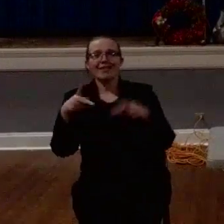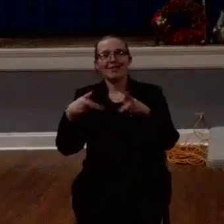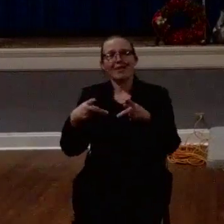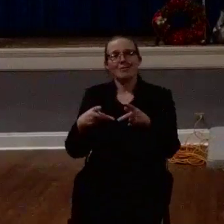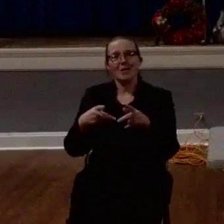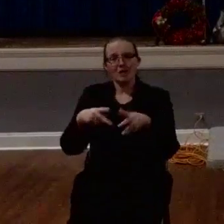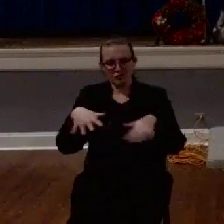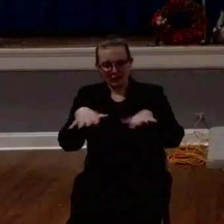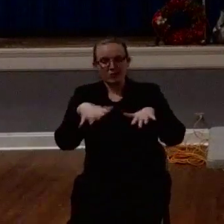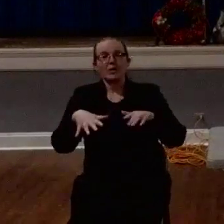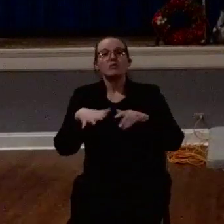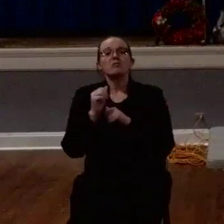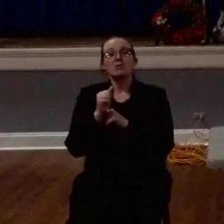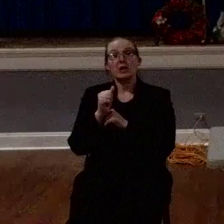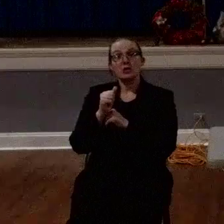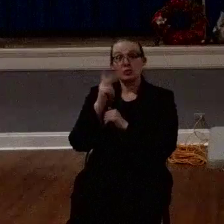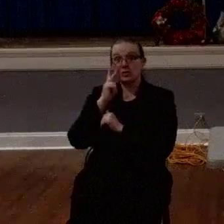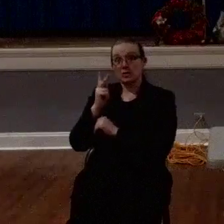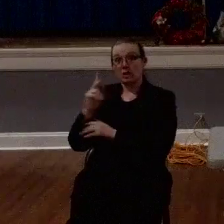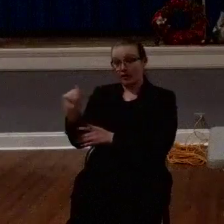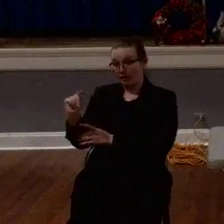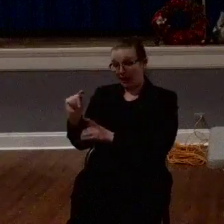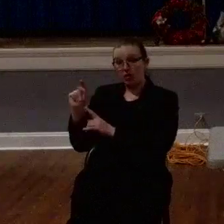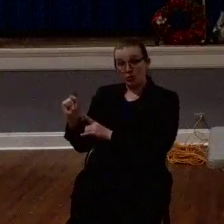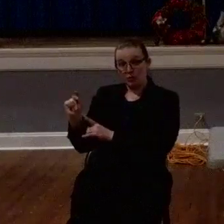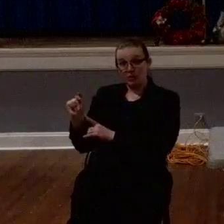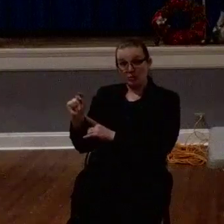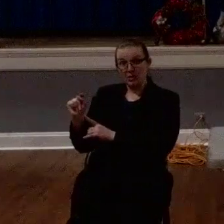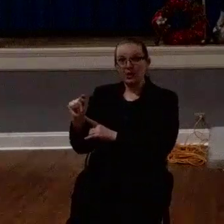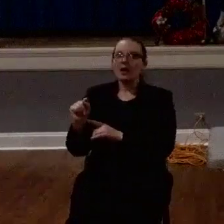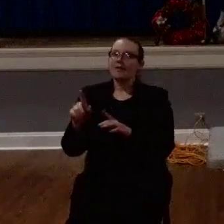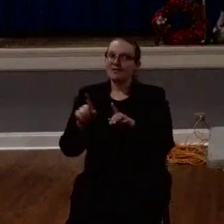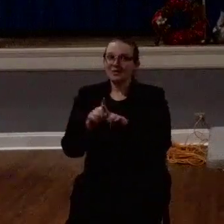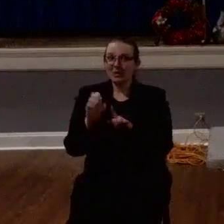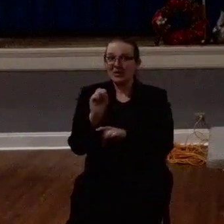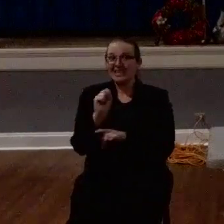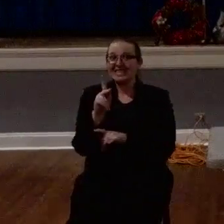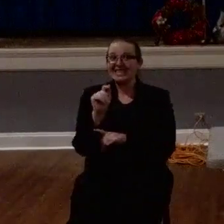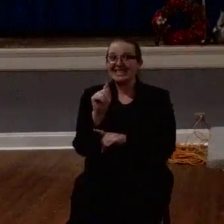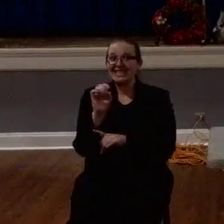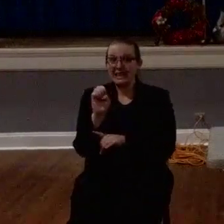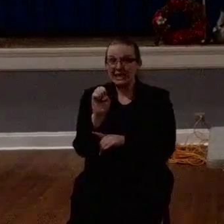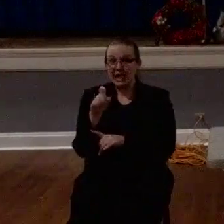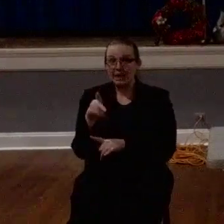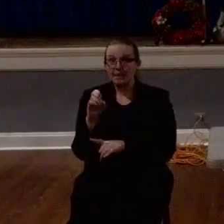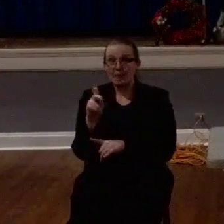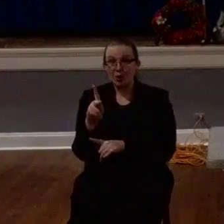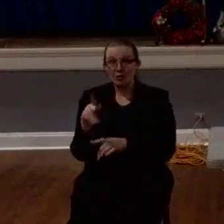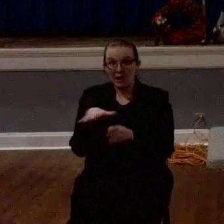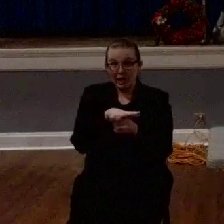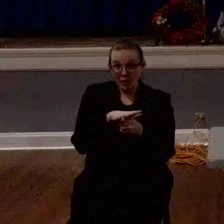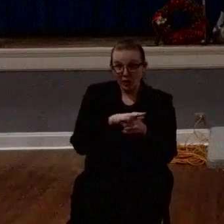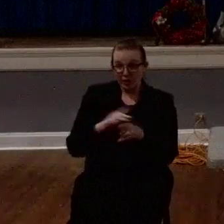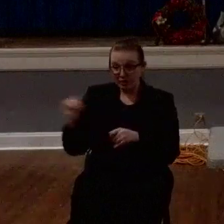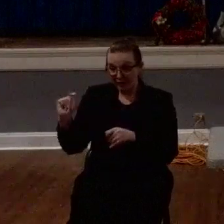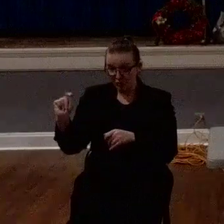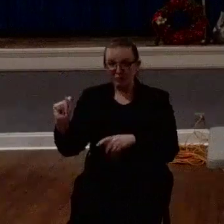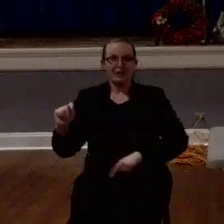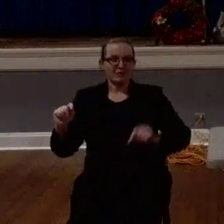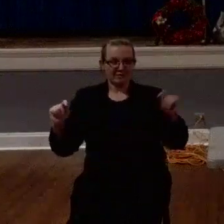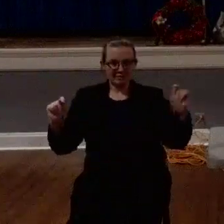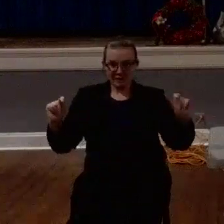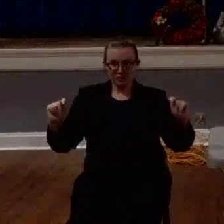Entry Plaza, but it also is located to provide a restroom for the skate park areas as well. So you've got one on this end, and then you have one on the other